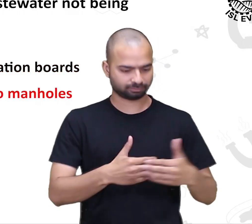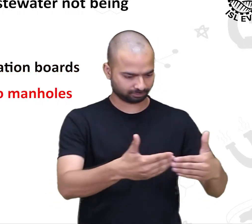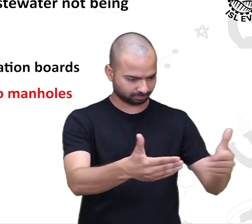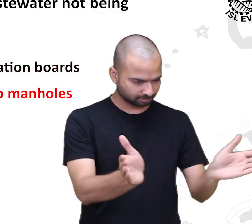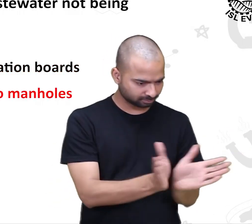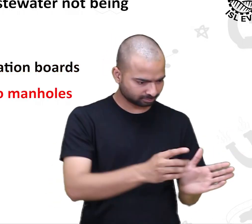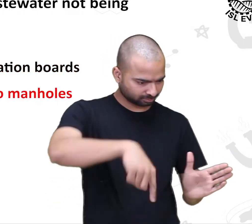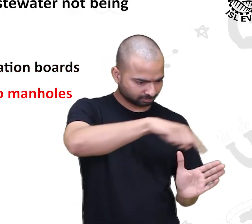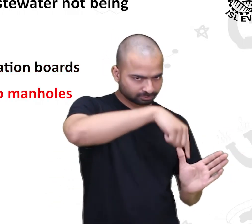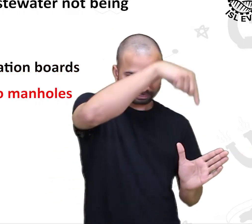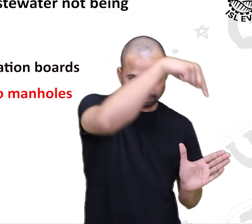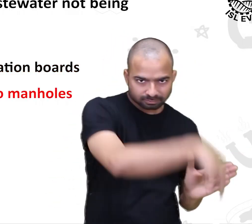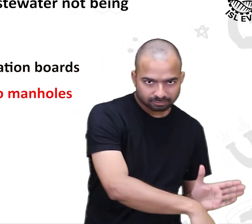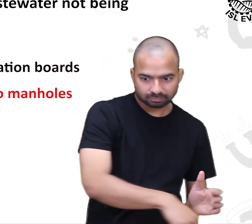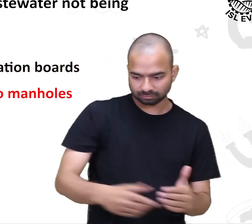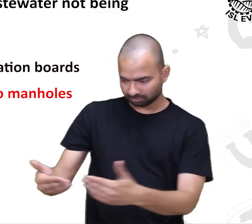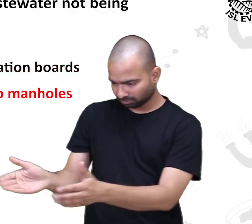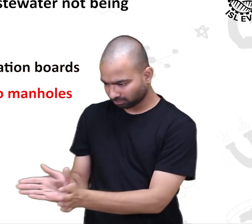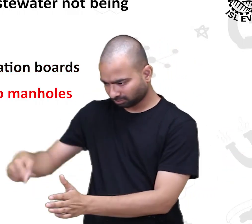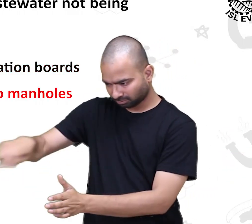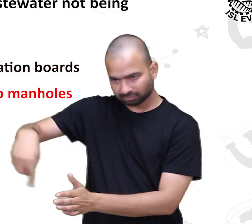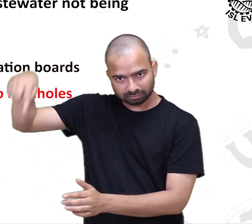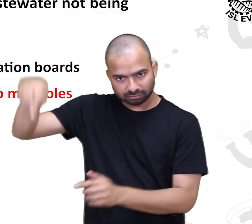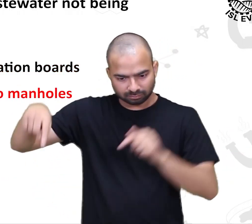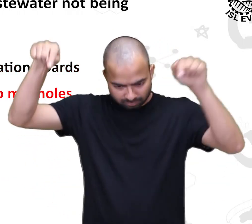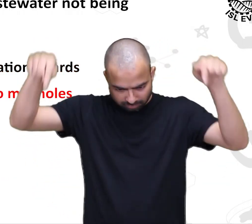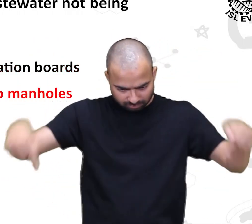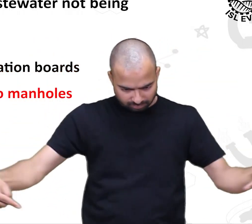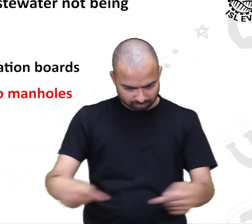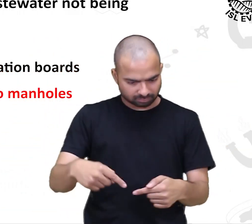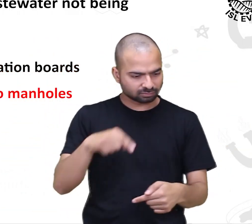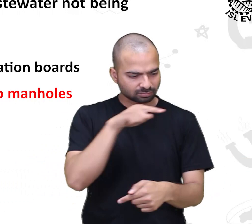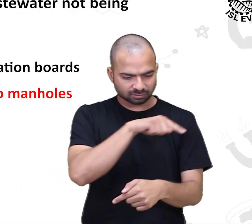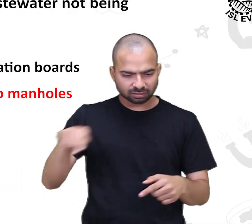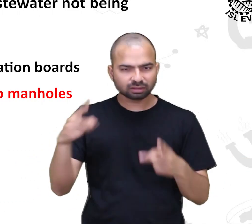3. Distance between two manholes.